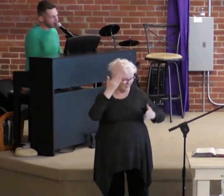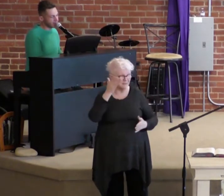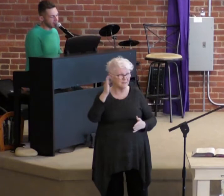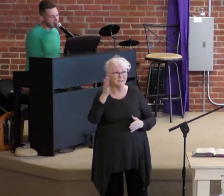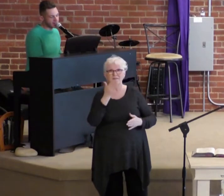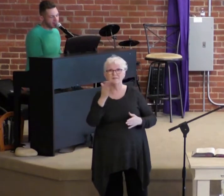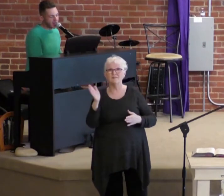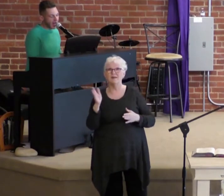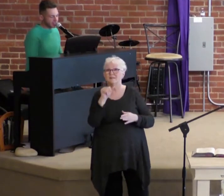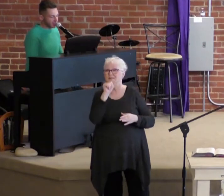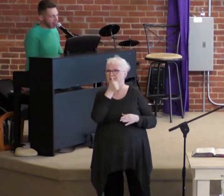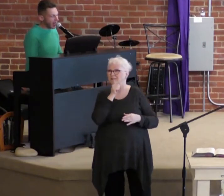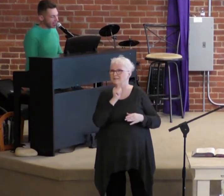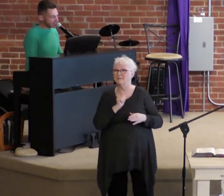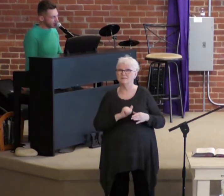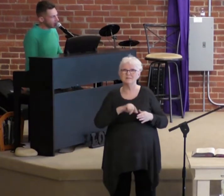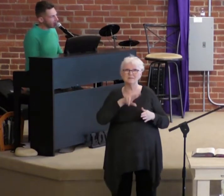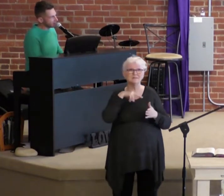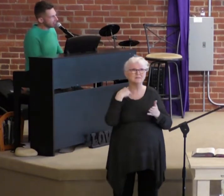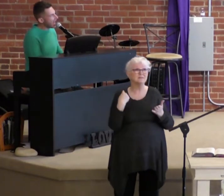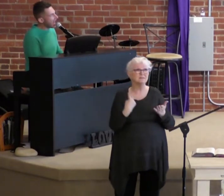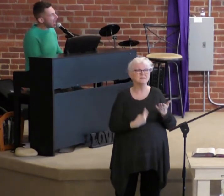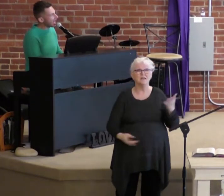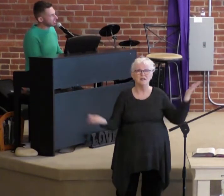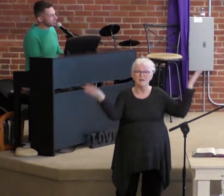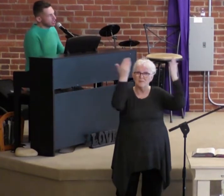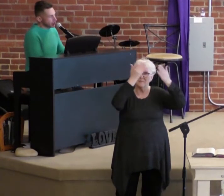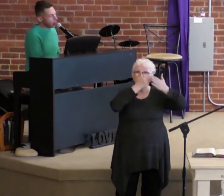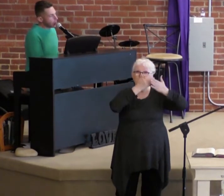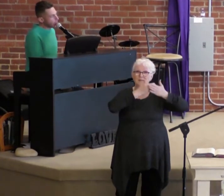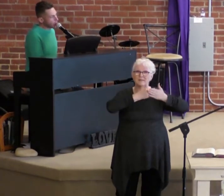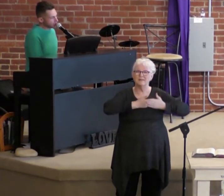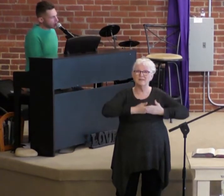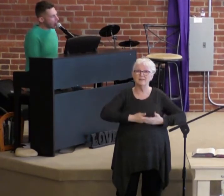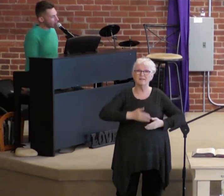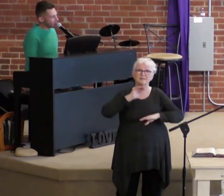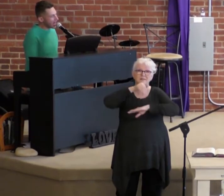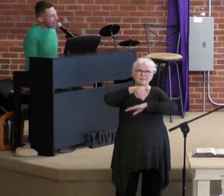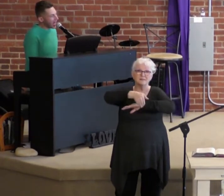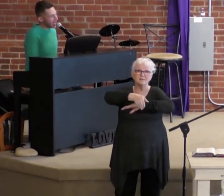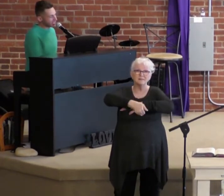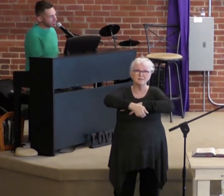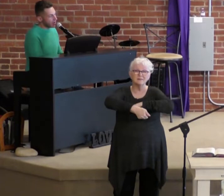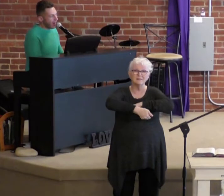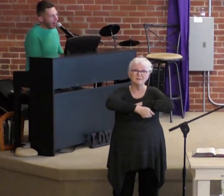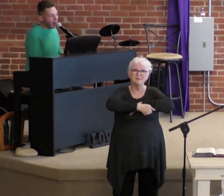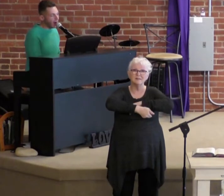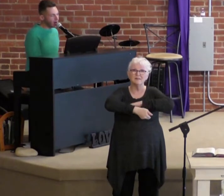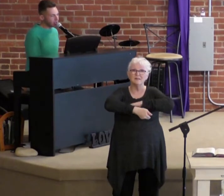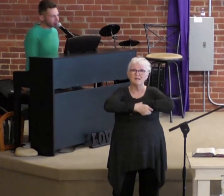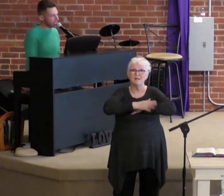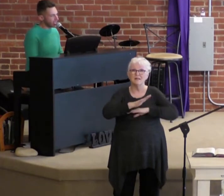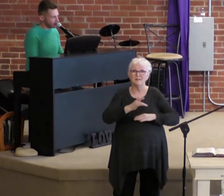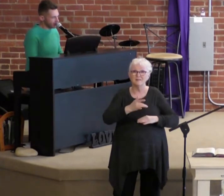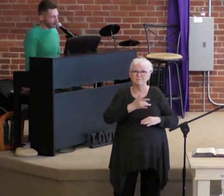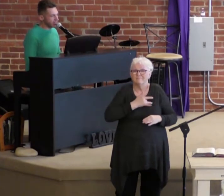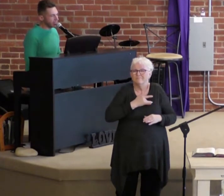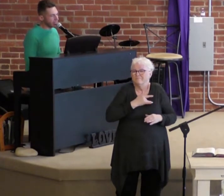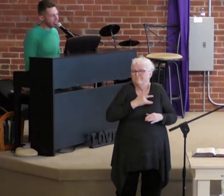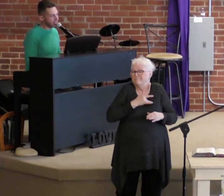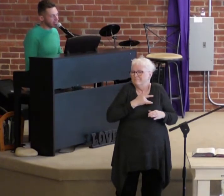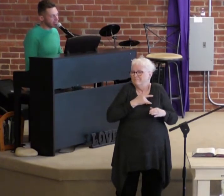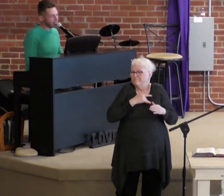suffer defeat. As the blackness of night closed off the light, my heart sank